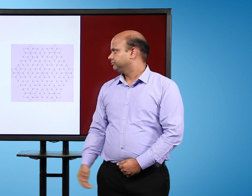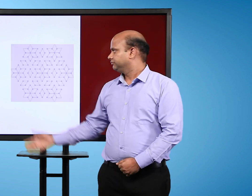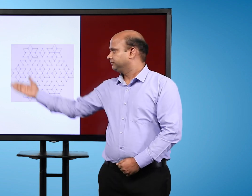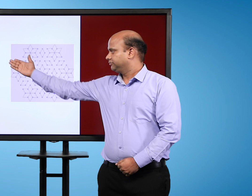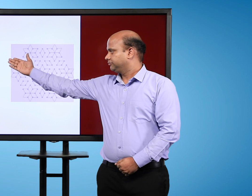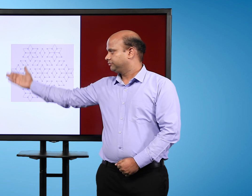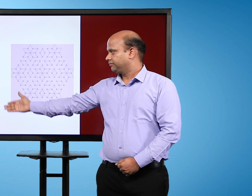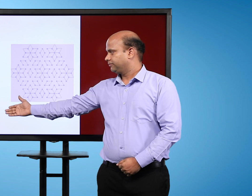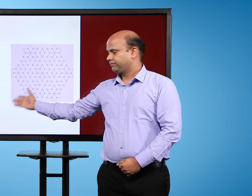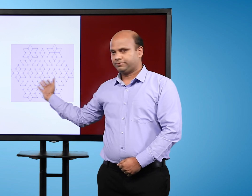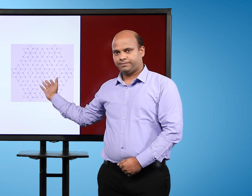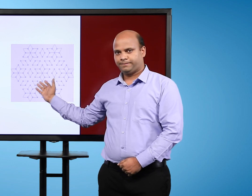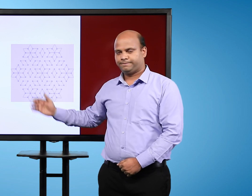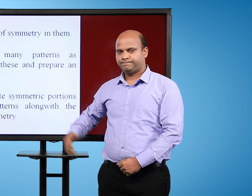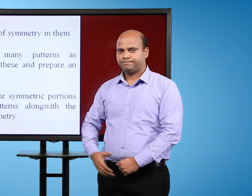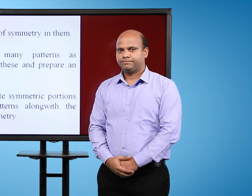A few samples are given here.